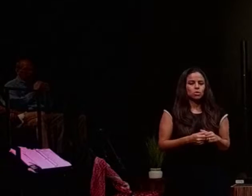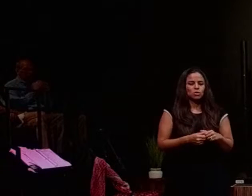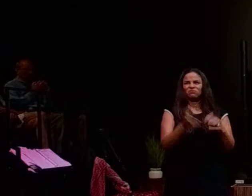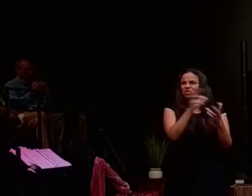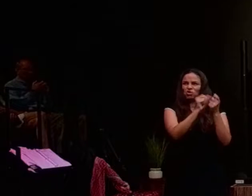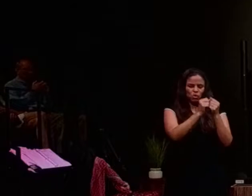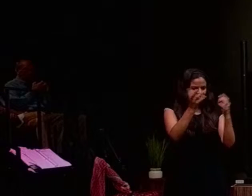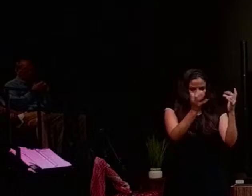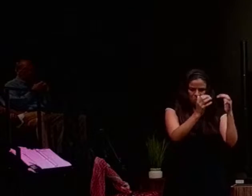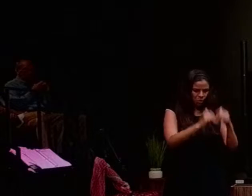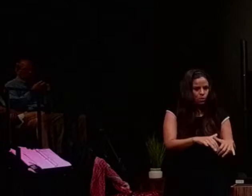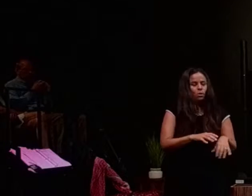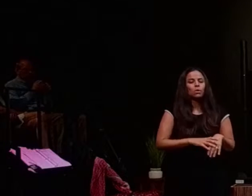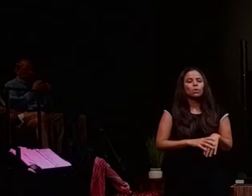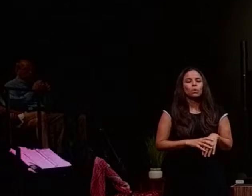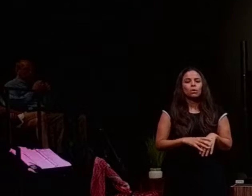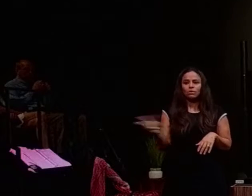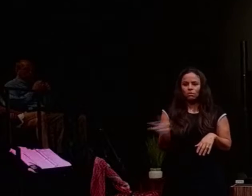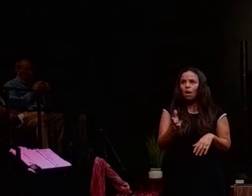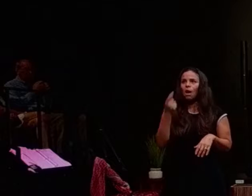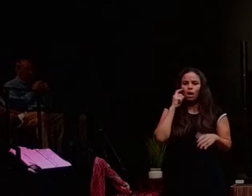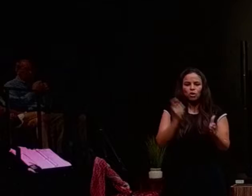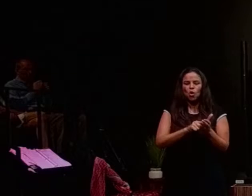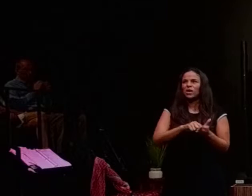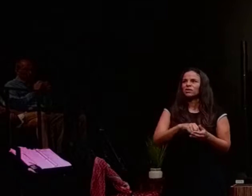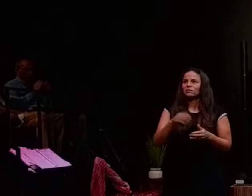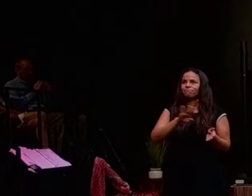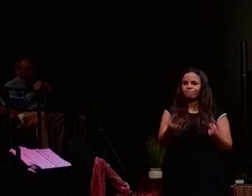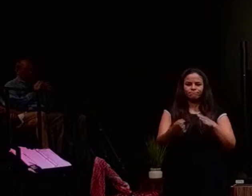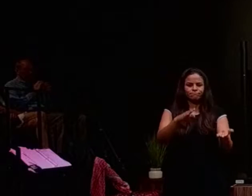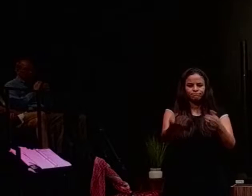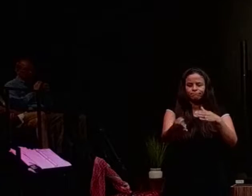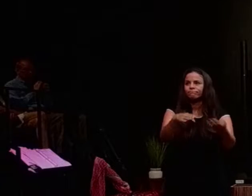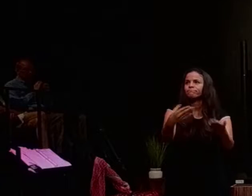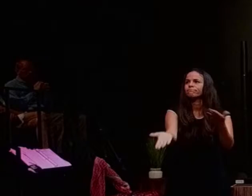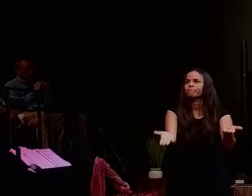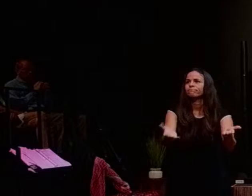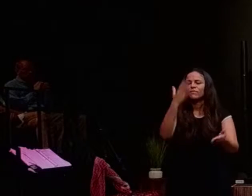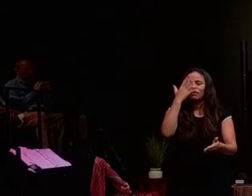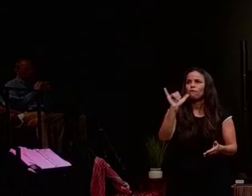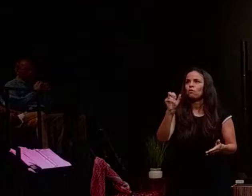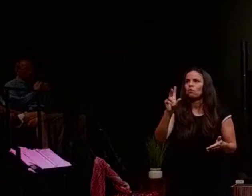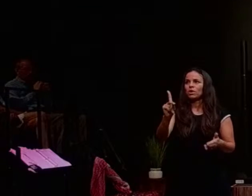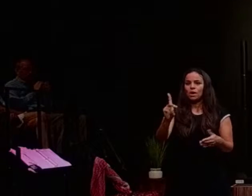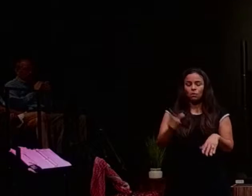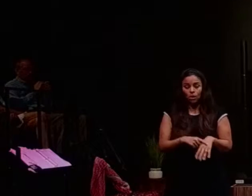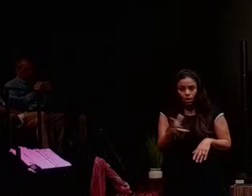their thing. We pull up and there's bodies just all in the front yard right there. We jump out, everything goes in